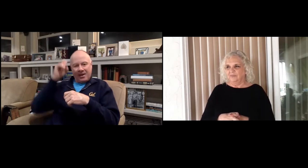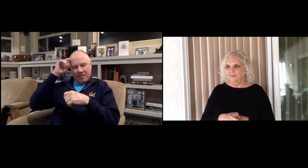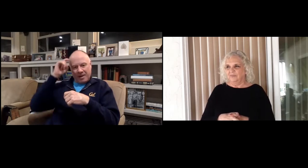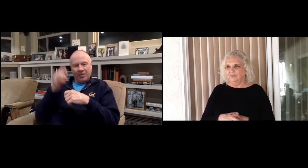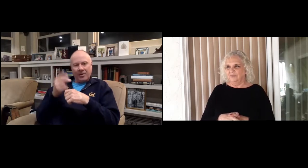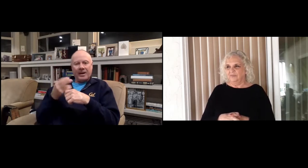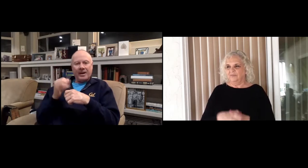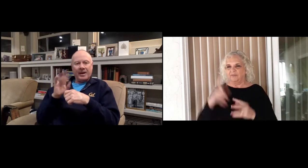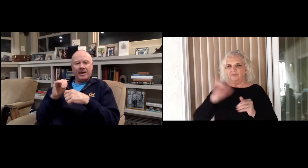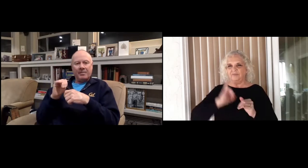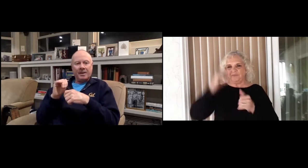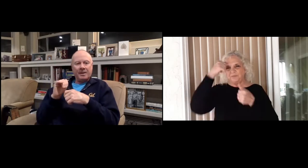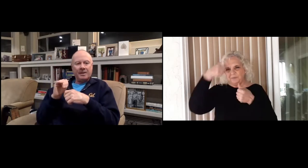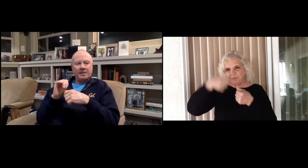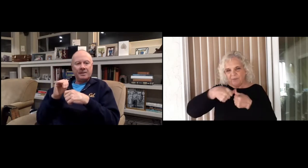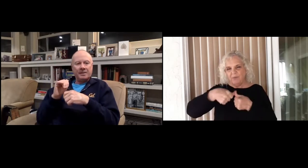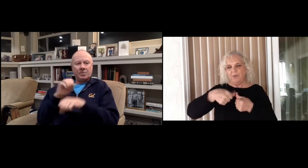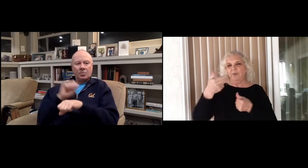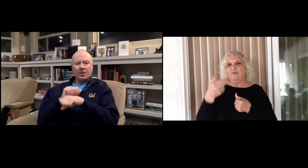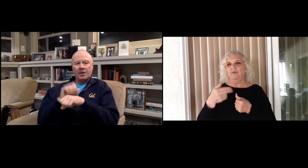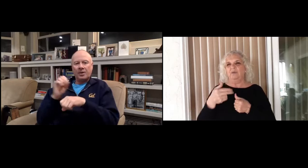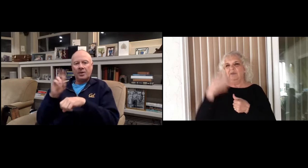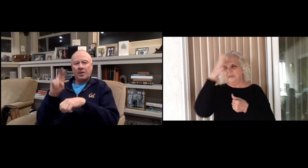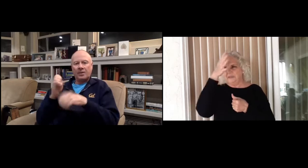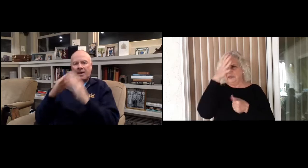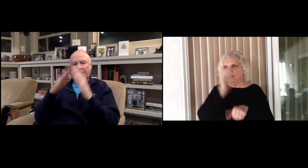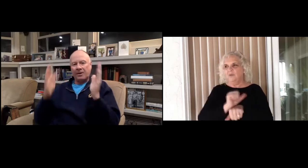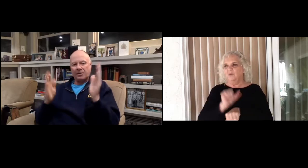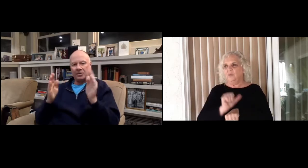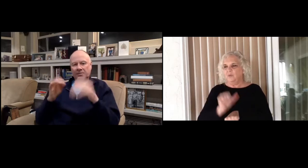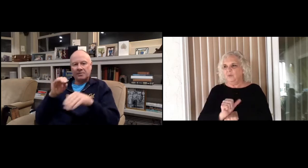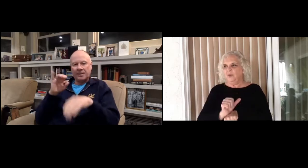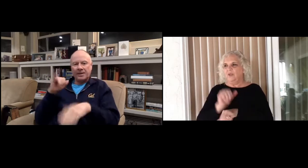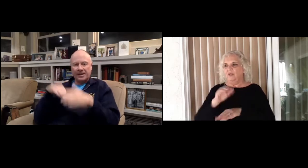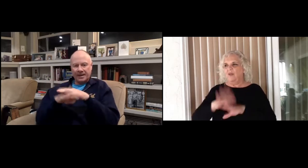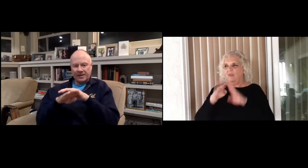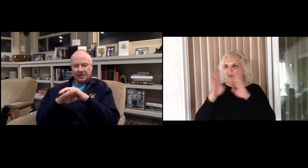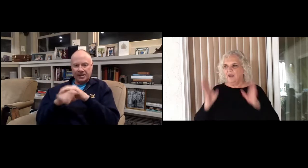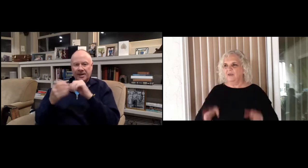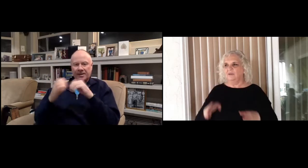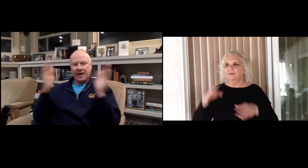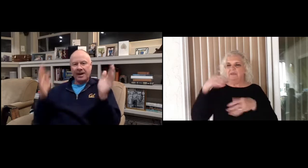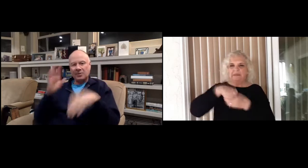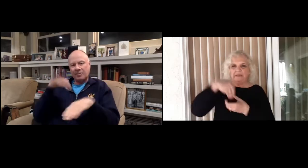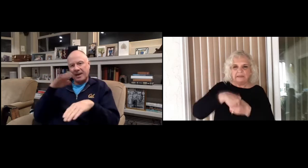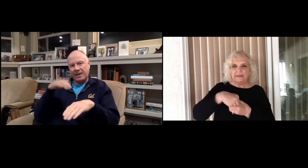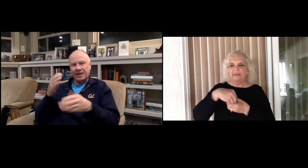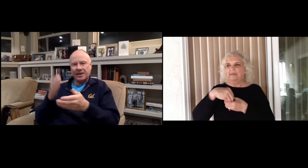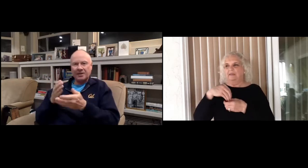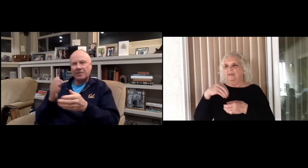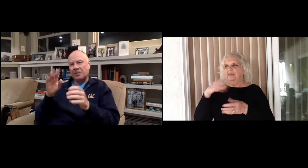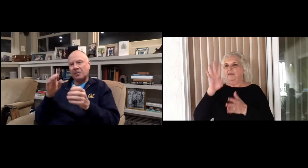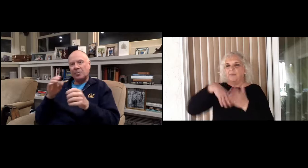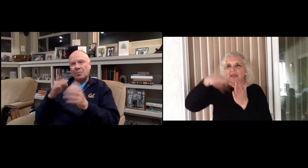I remember him working on the house, inside the house,